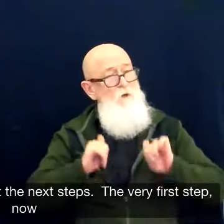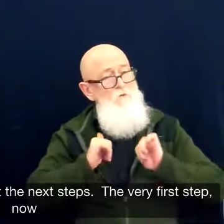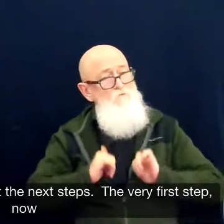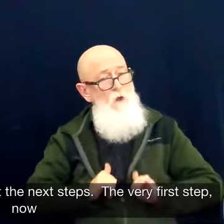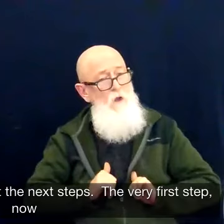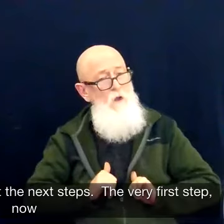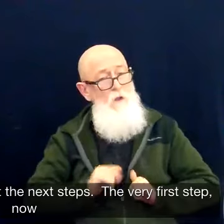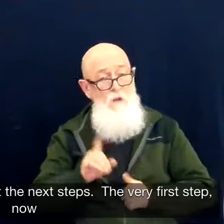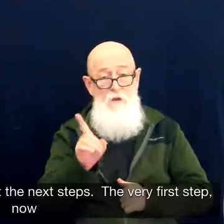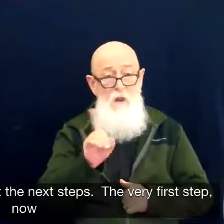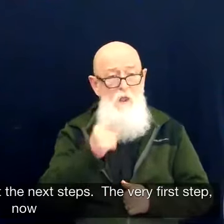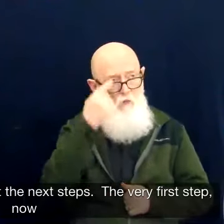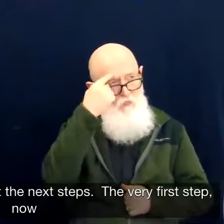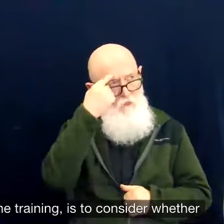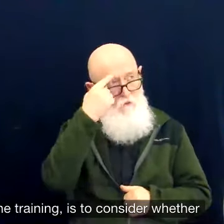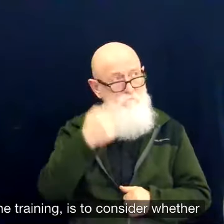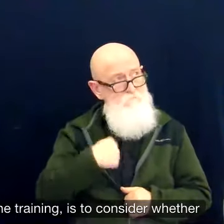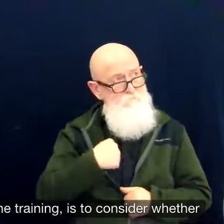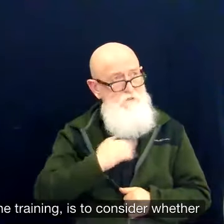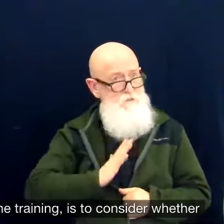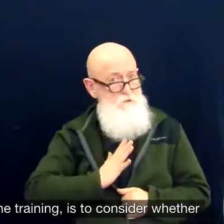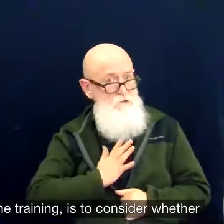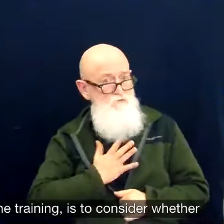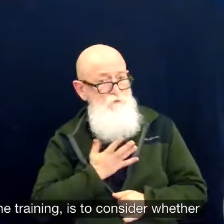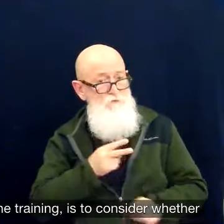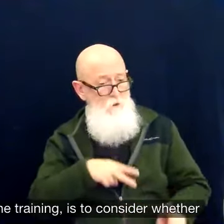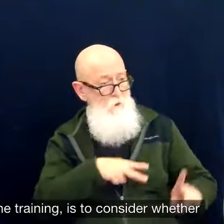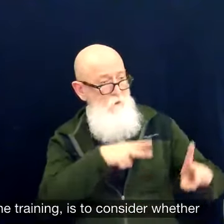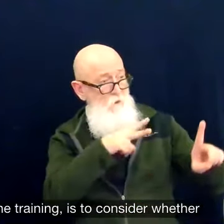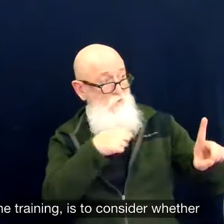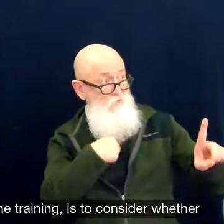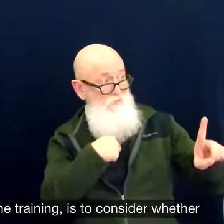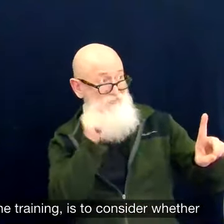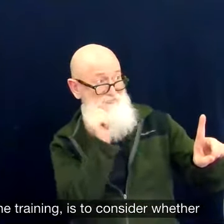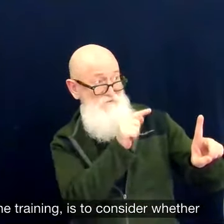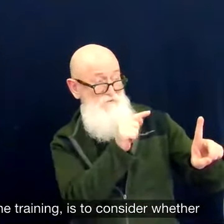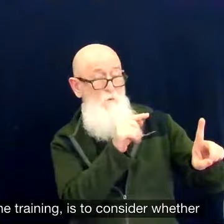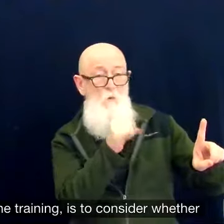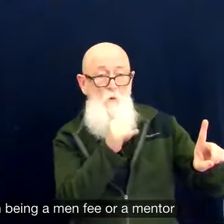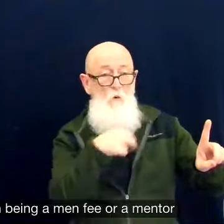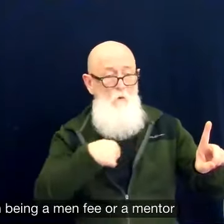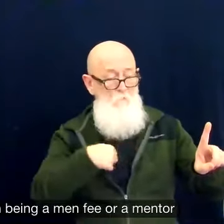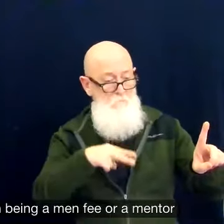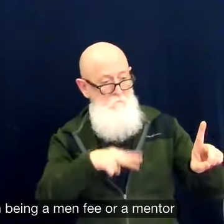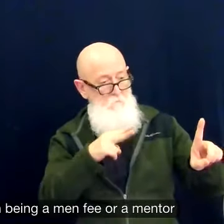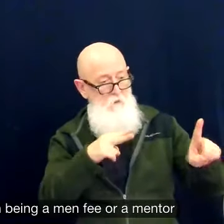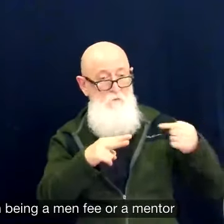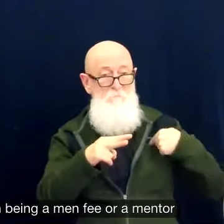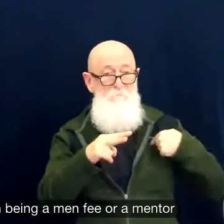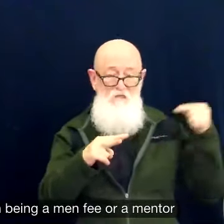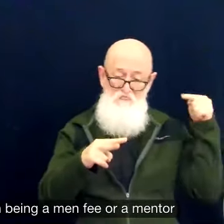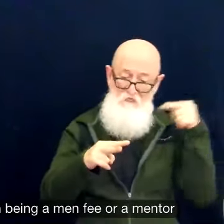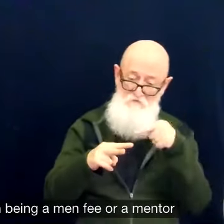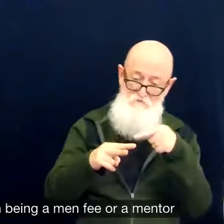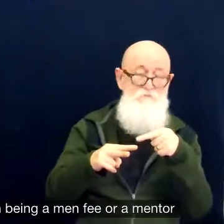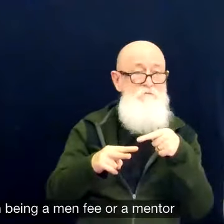whether you are interested in being a mentee or a mentor in the program. It's also reasonable to be